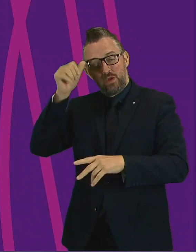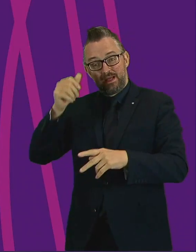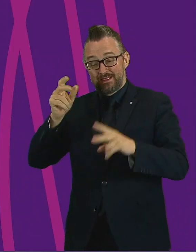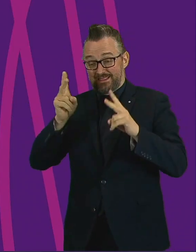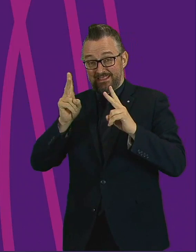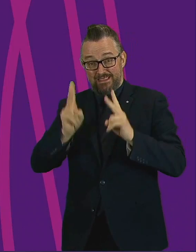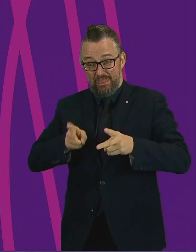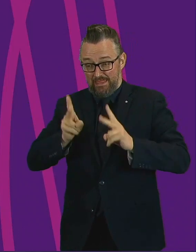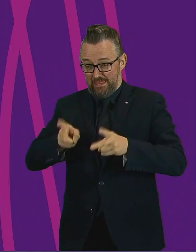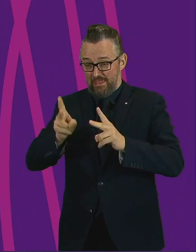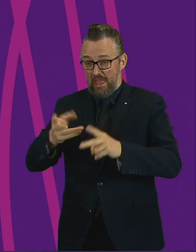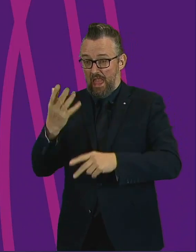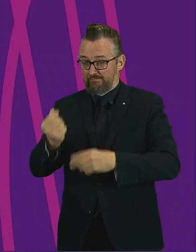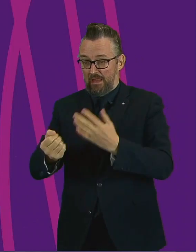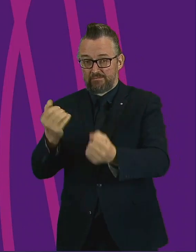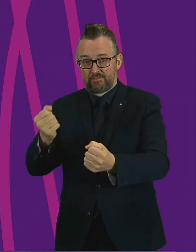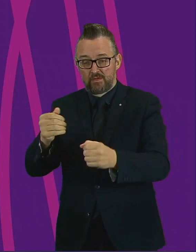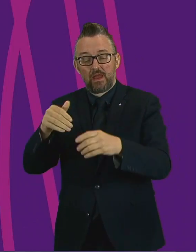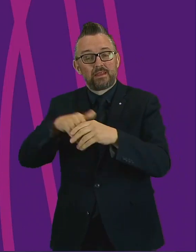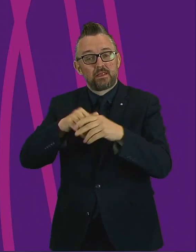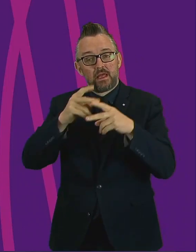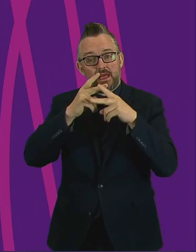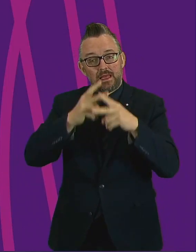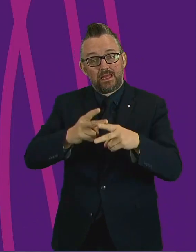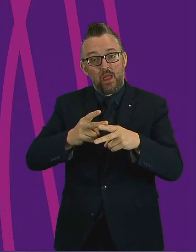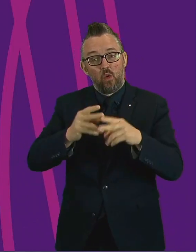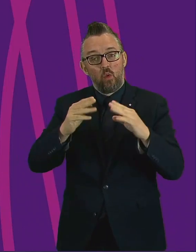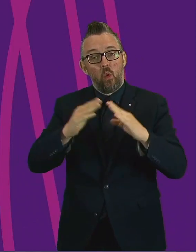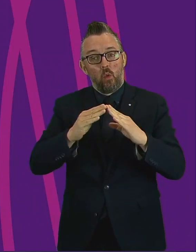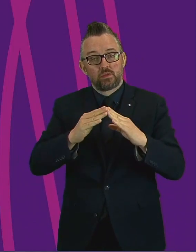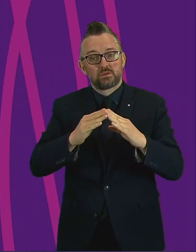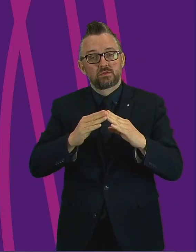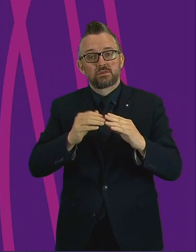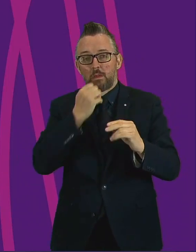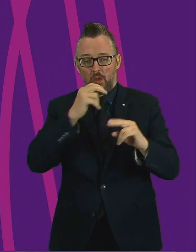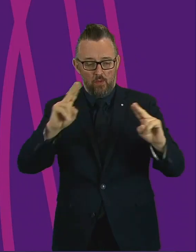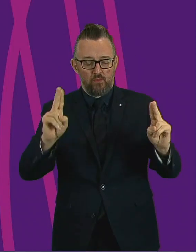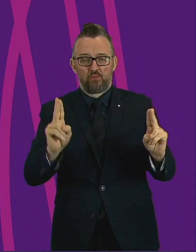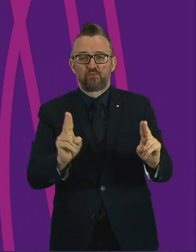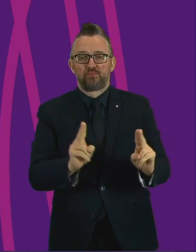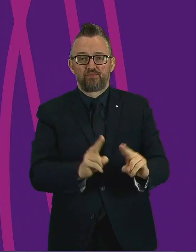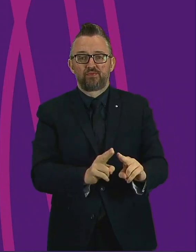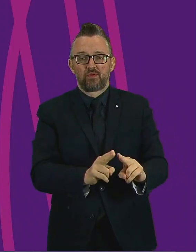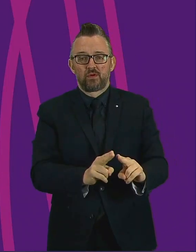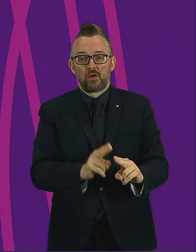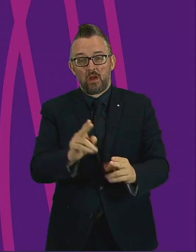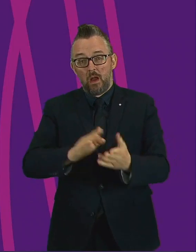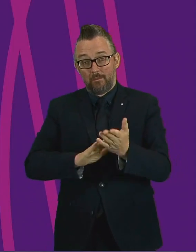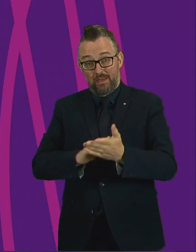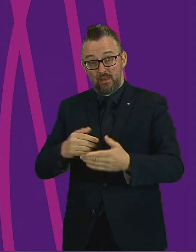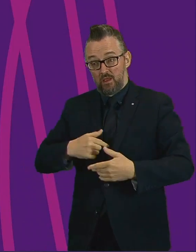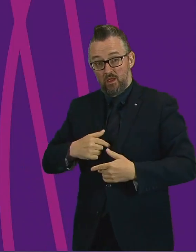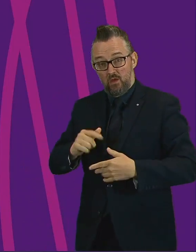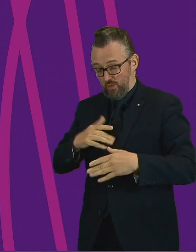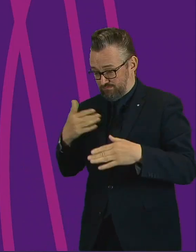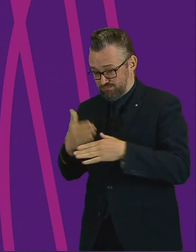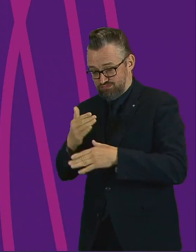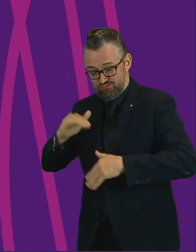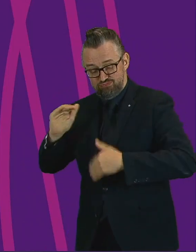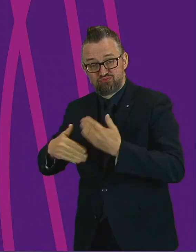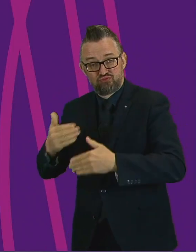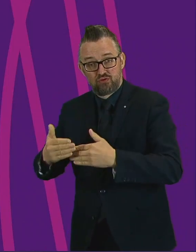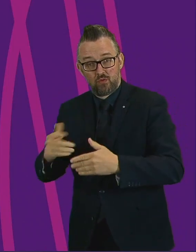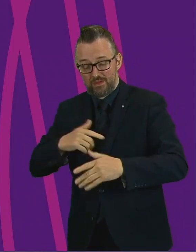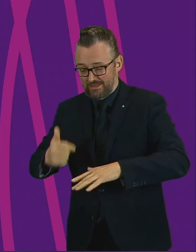overall and the number of deaths in care homes declining now significantly, which says that the package of measures that we have implemented and